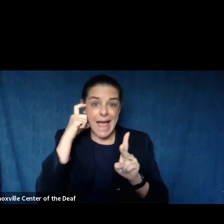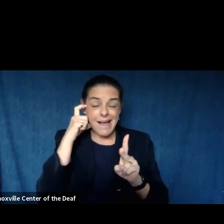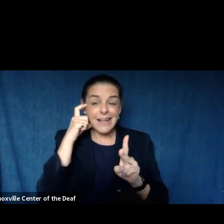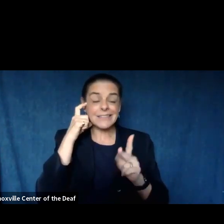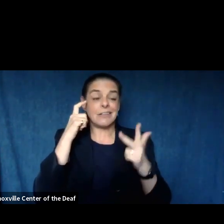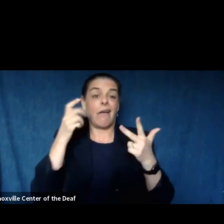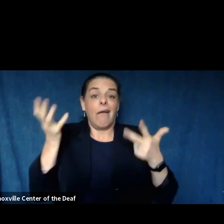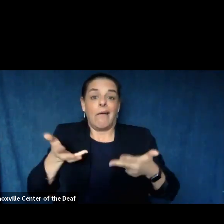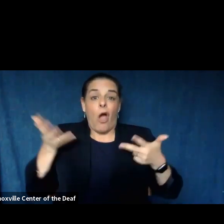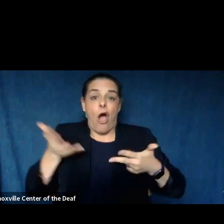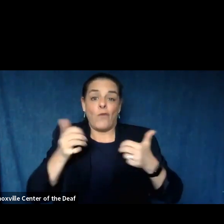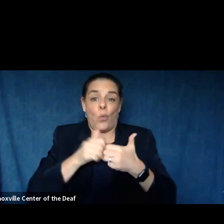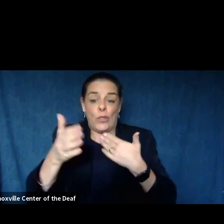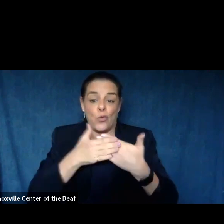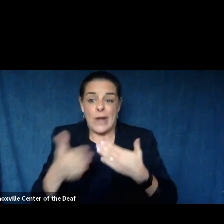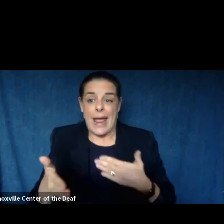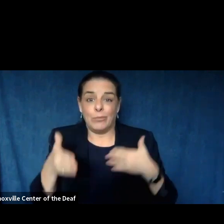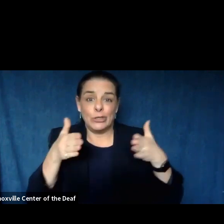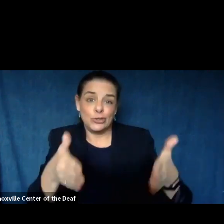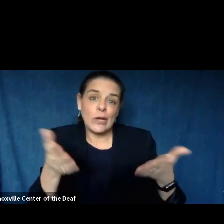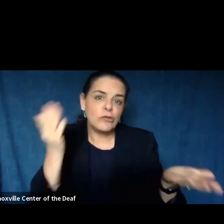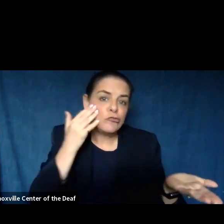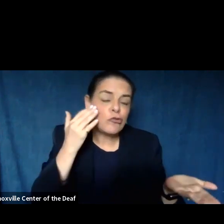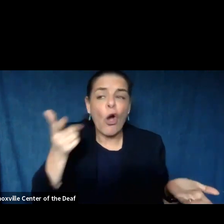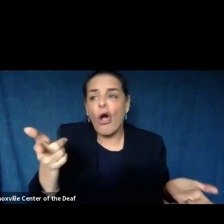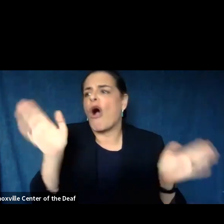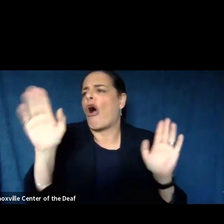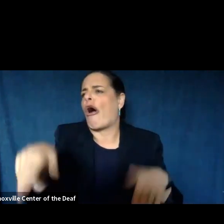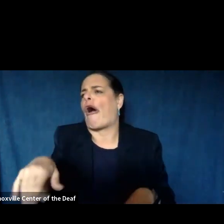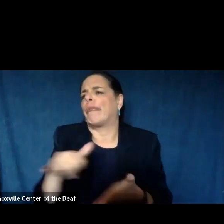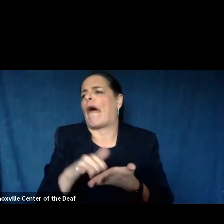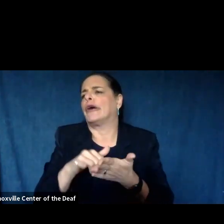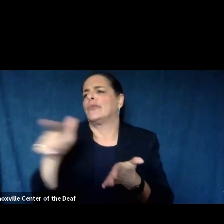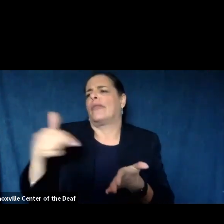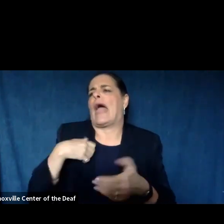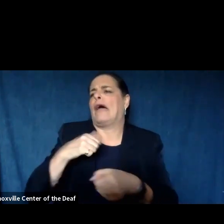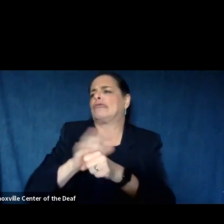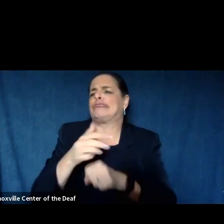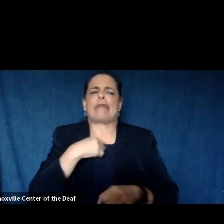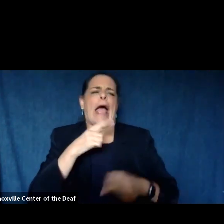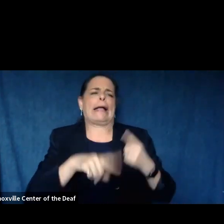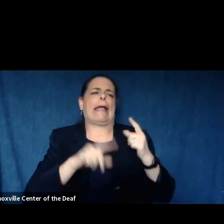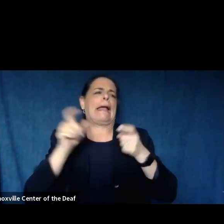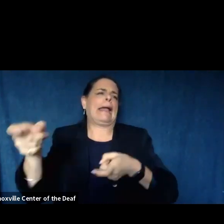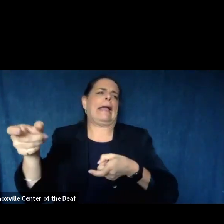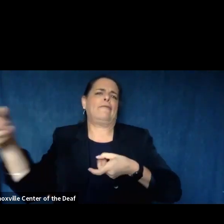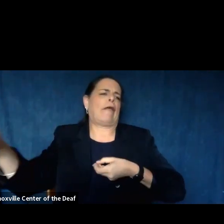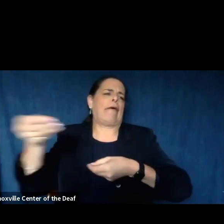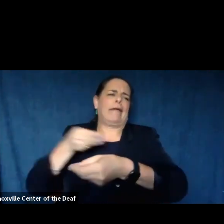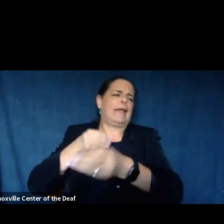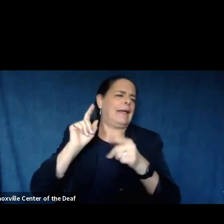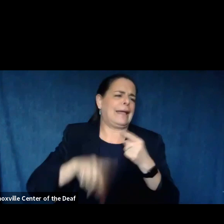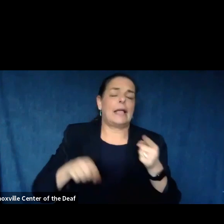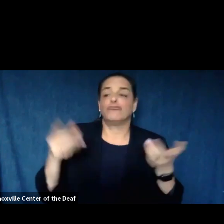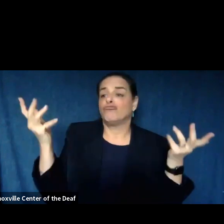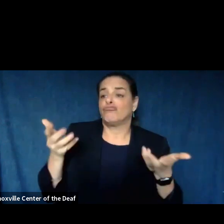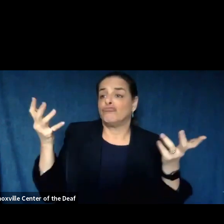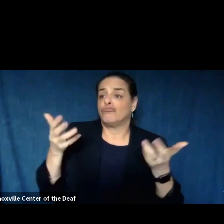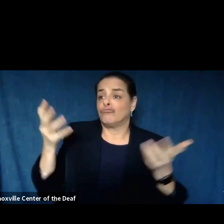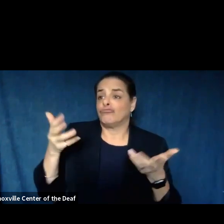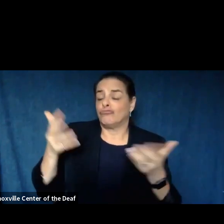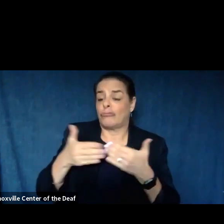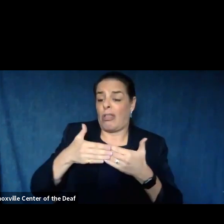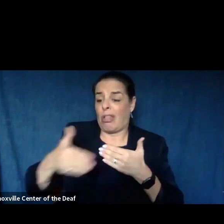with your neighbor in the street who you know and you think they can't give me COVID and I can't give them COVID, you stand there and talk for more than 10